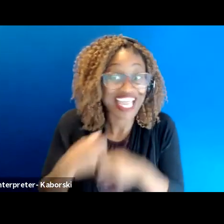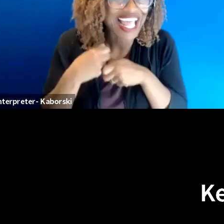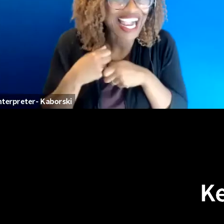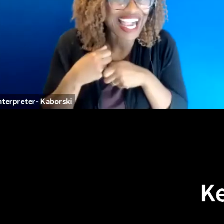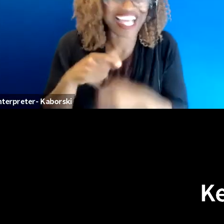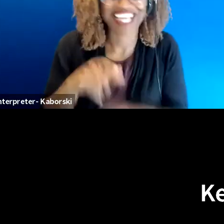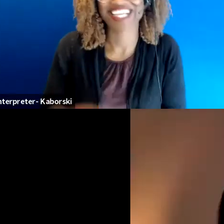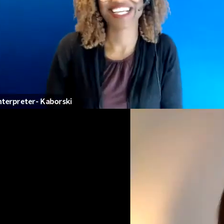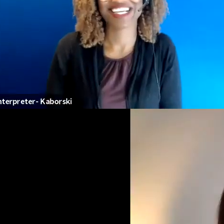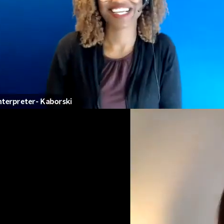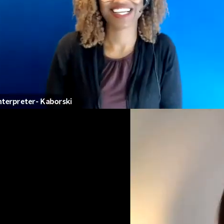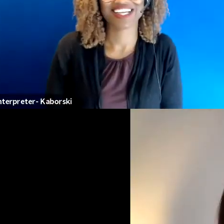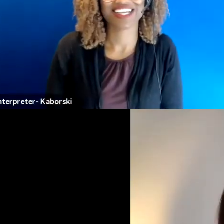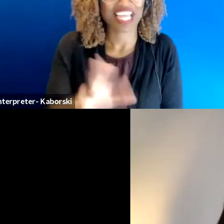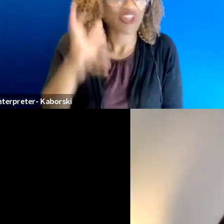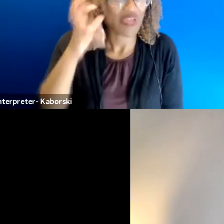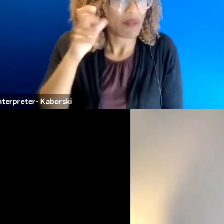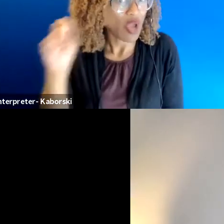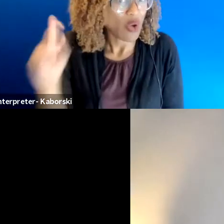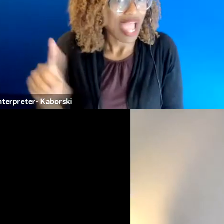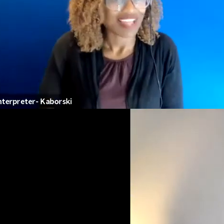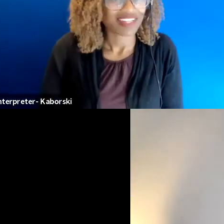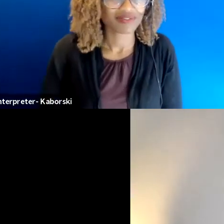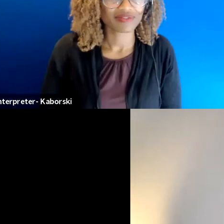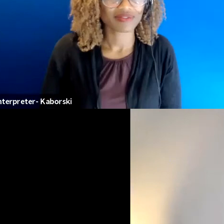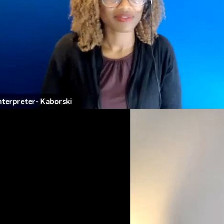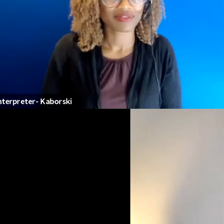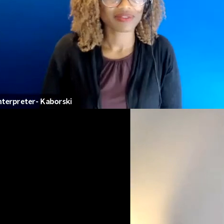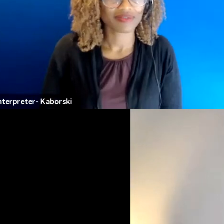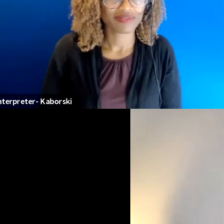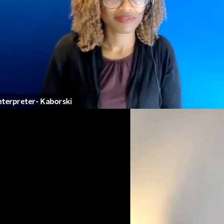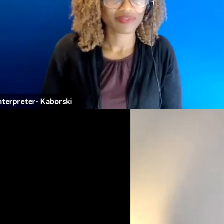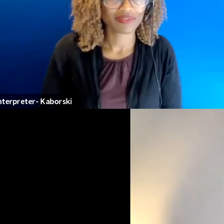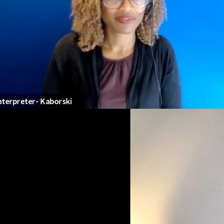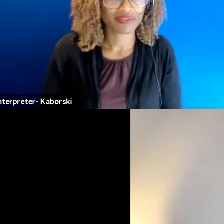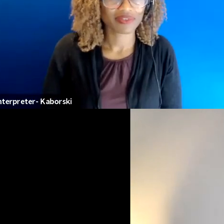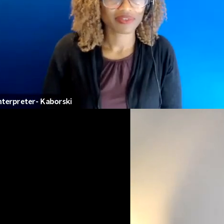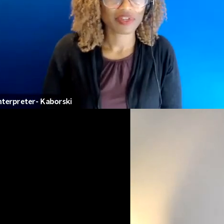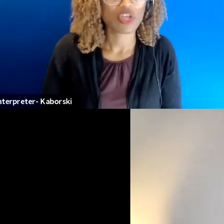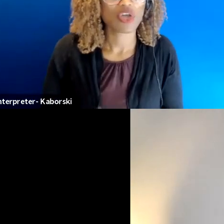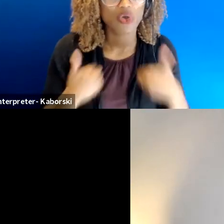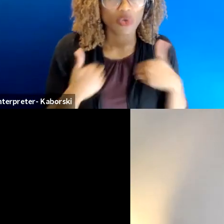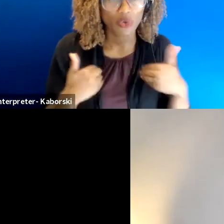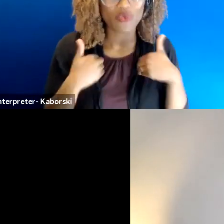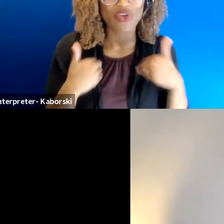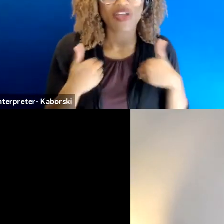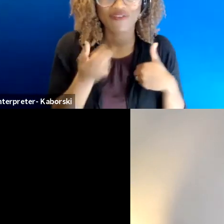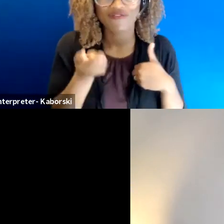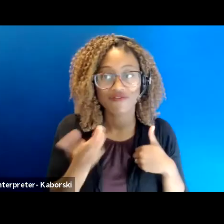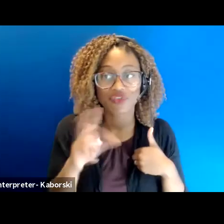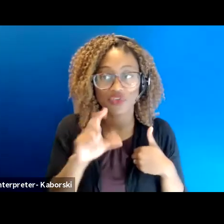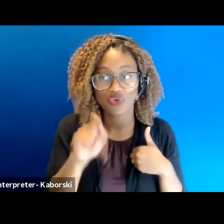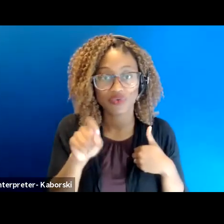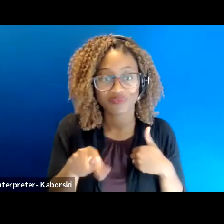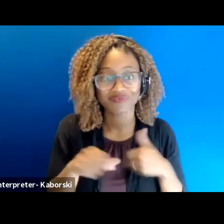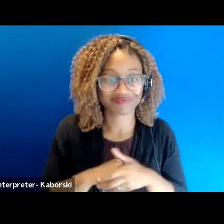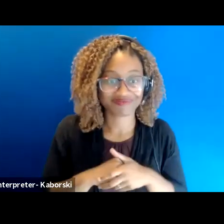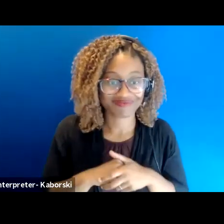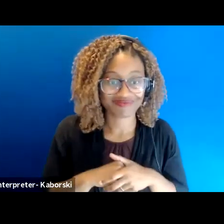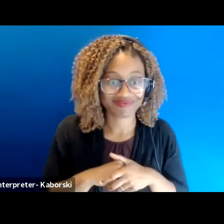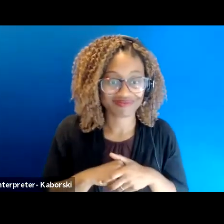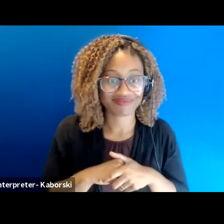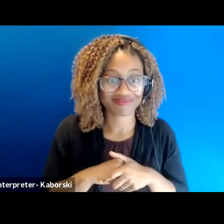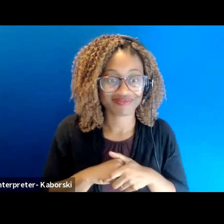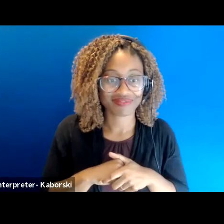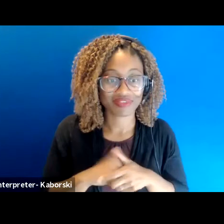Can you hear me okay? Yes. We actually have a few questions, and what I'll do